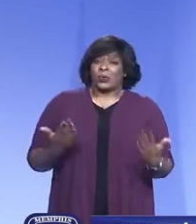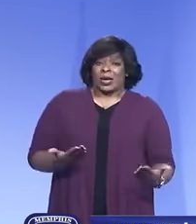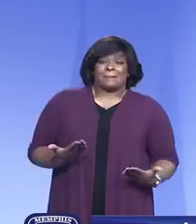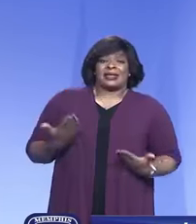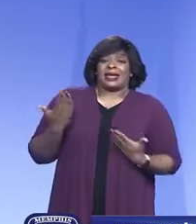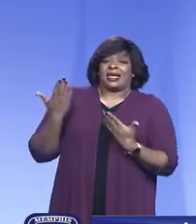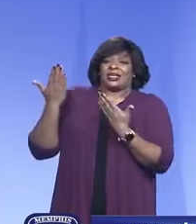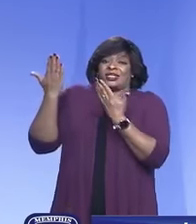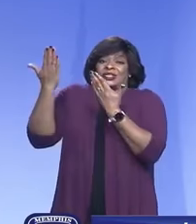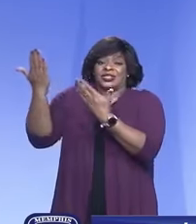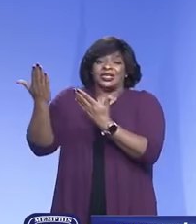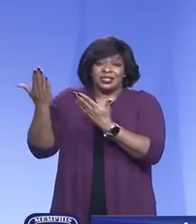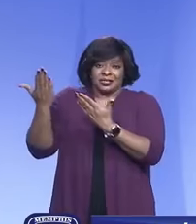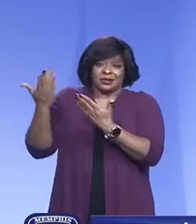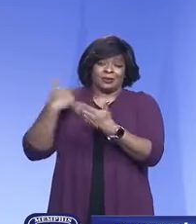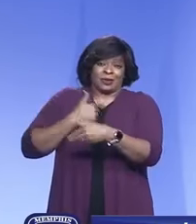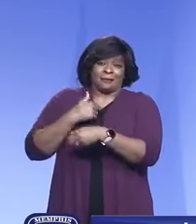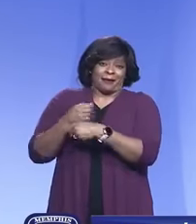recommendation,